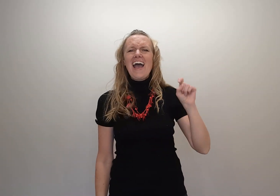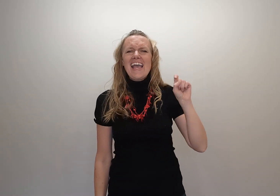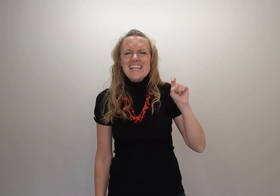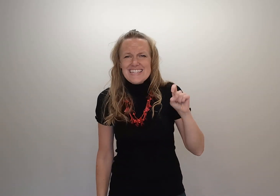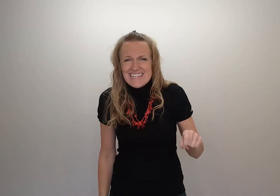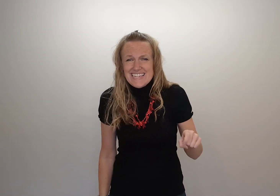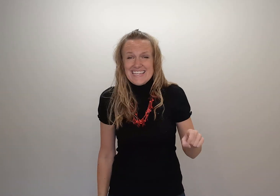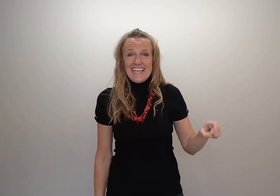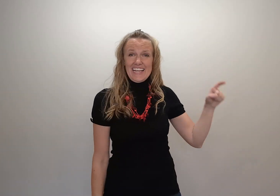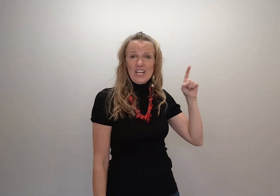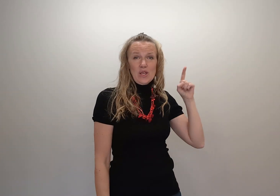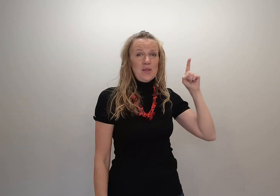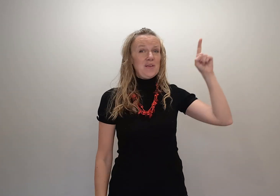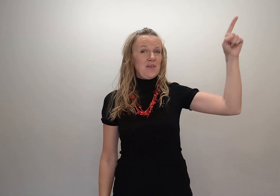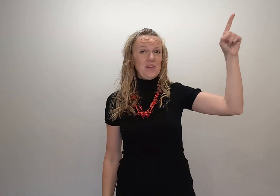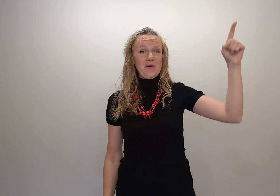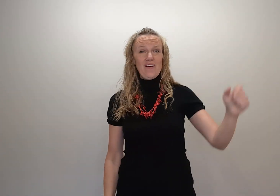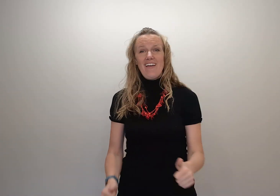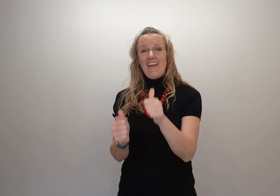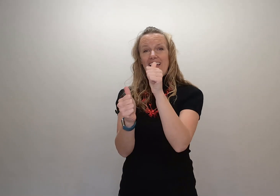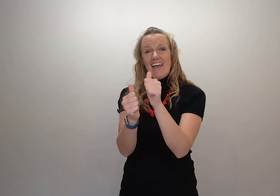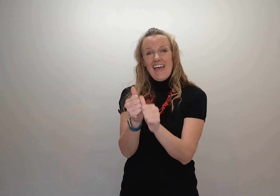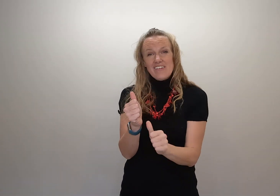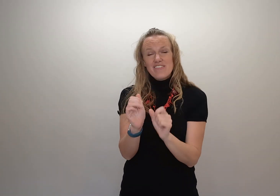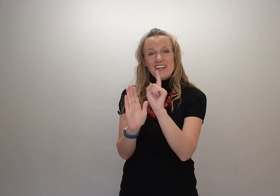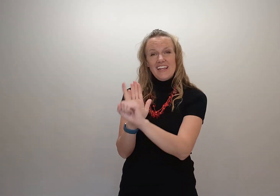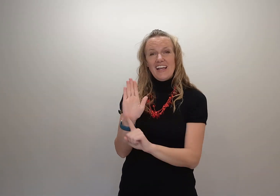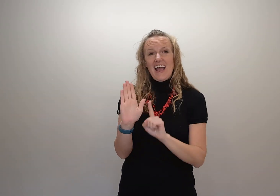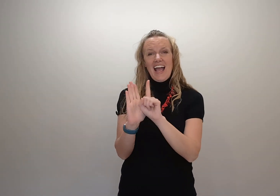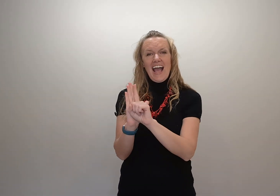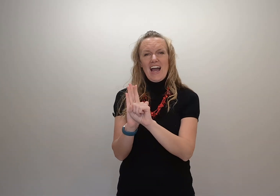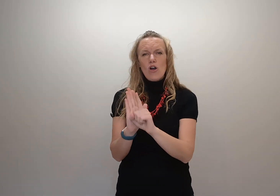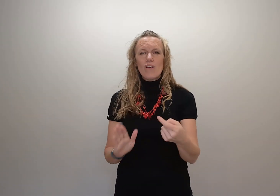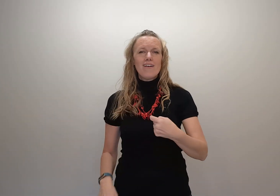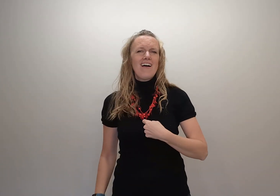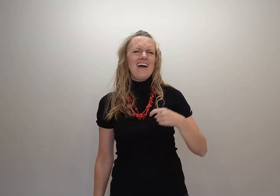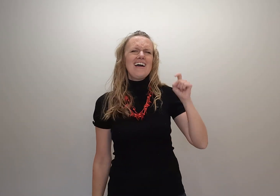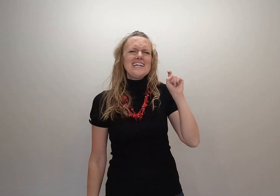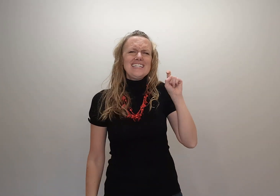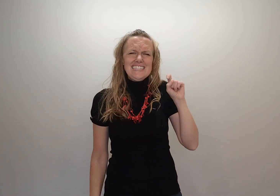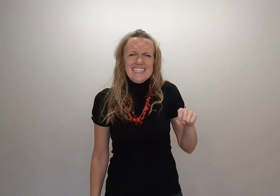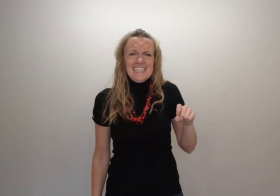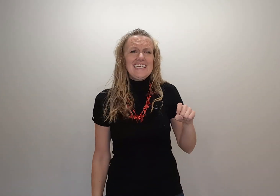I need you. Every hour I